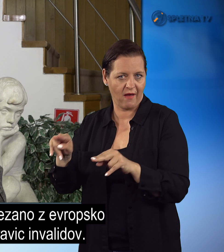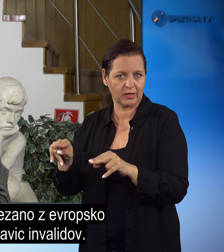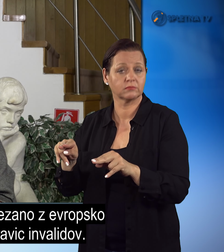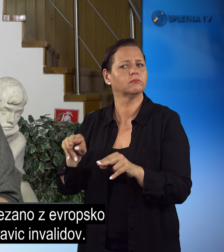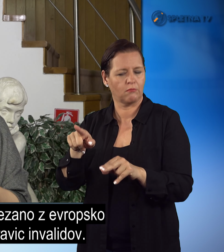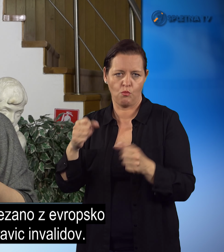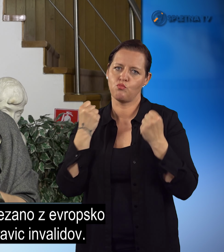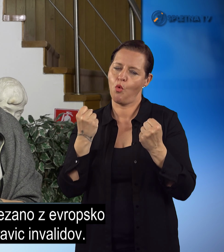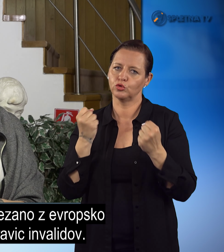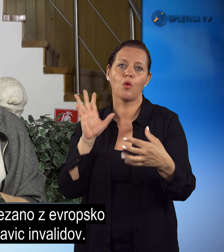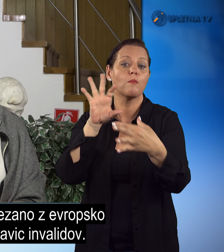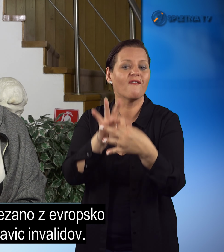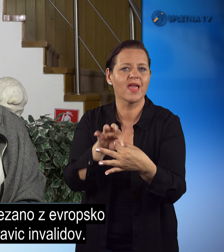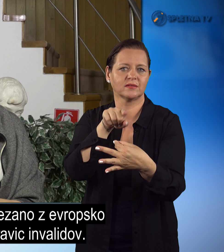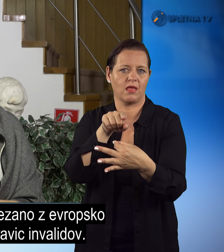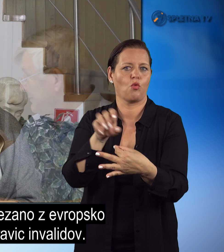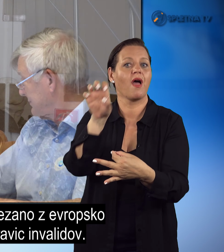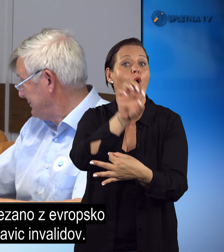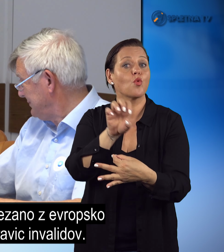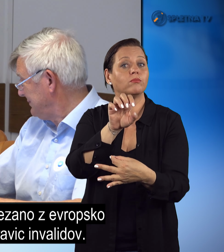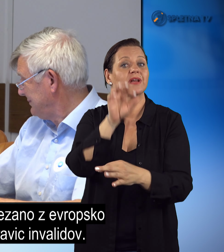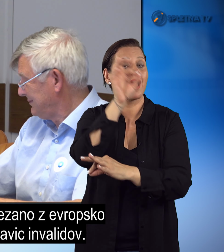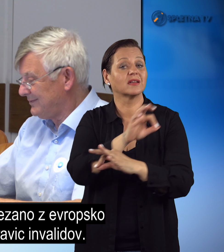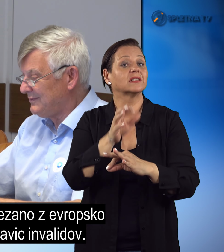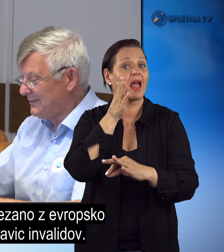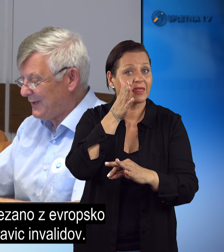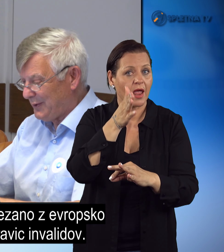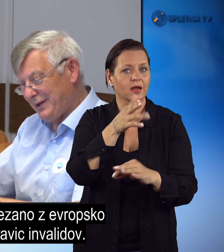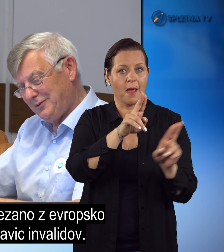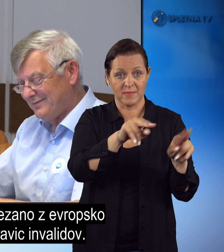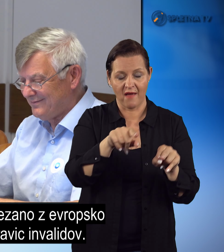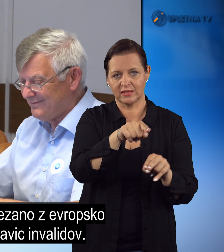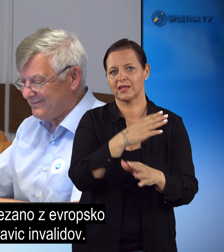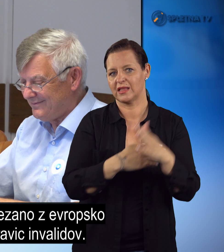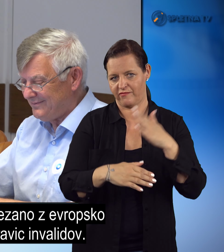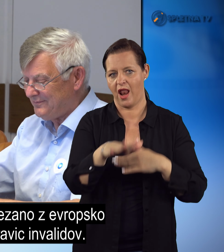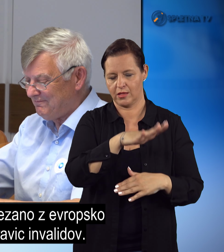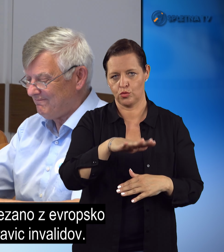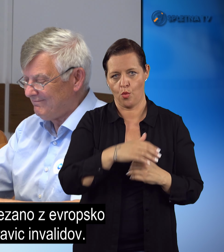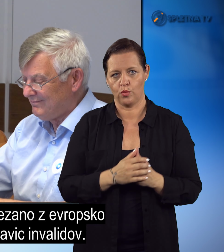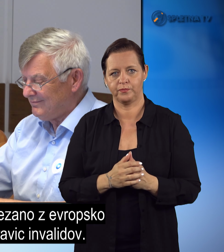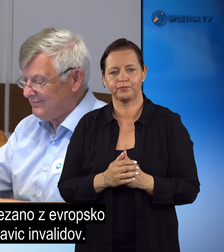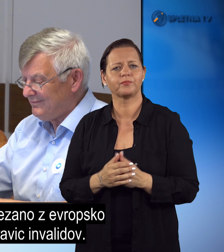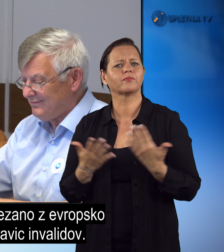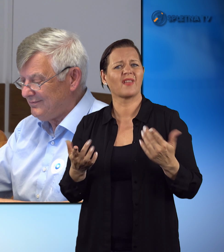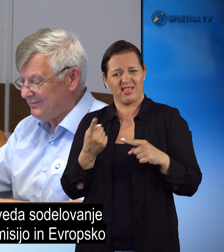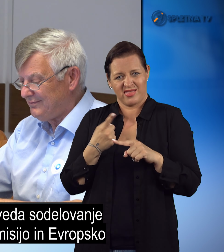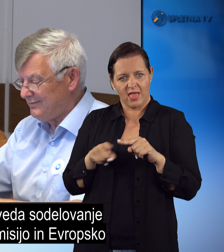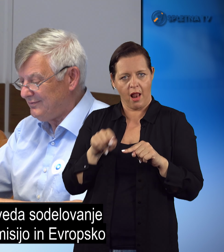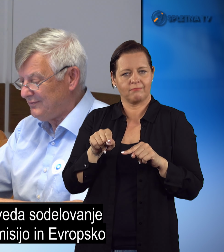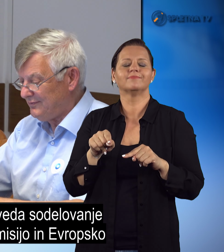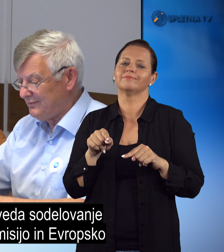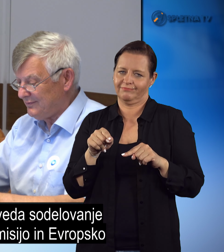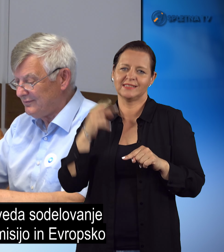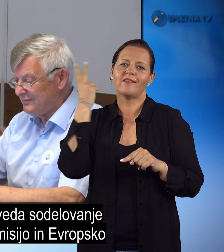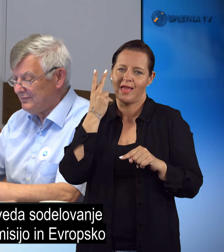which is quite closely connected to the European strategy on the rights of persons with disabilities. And part